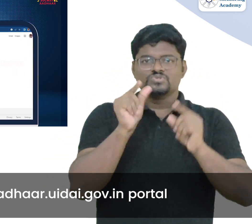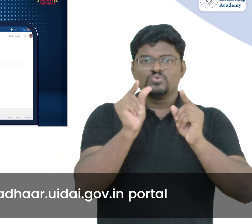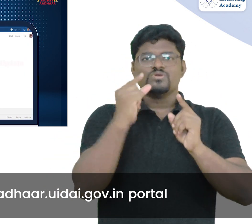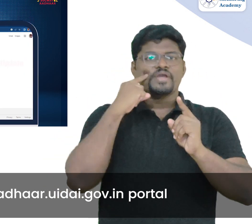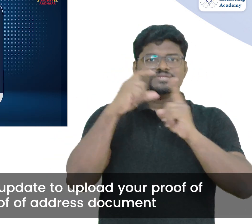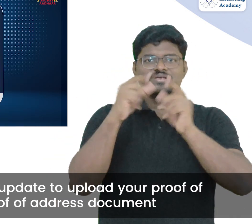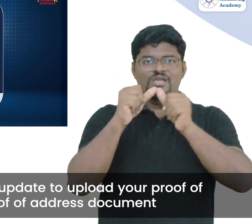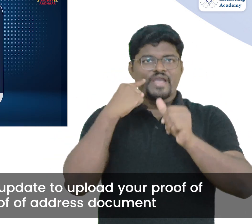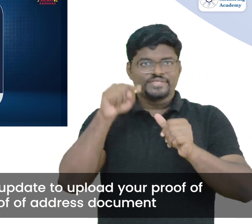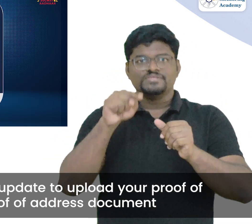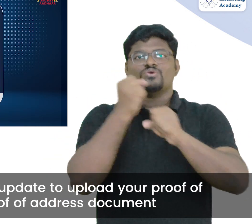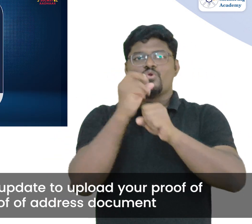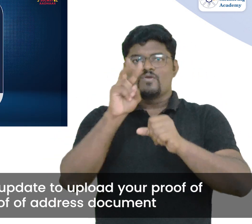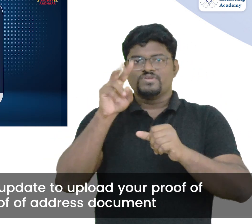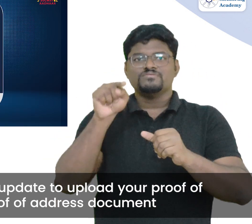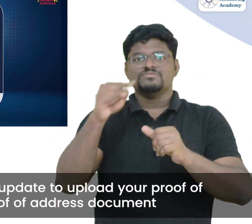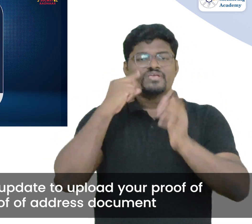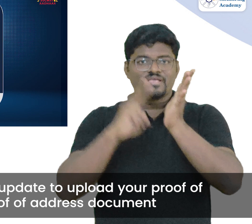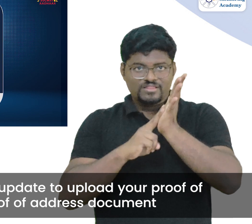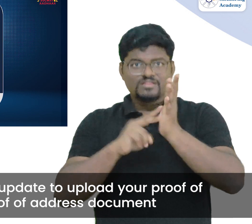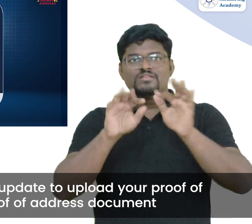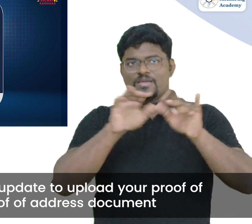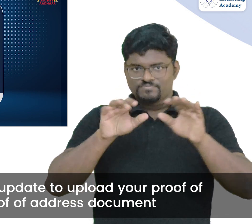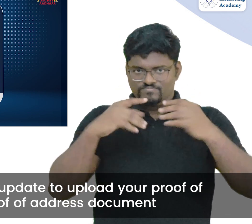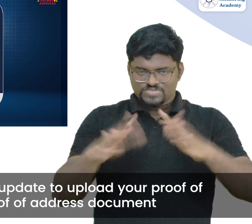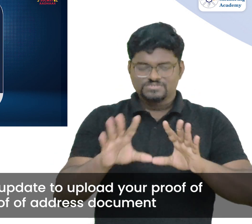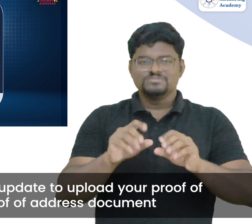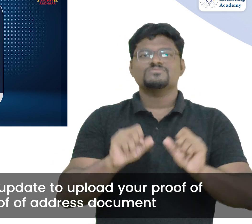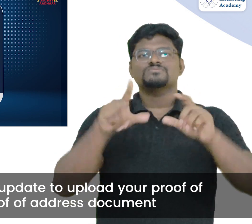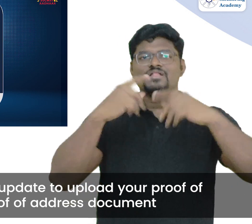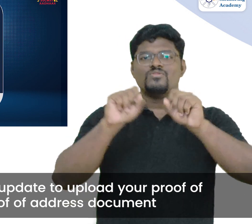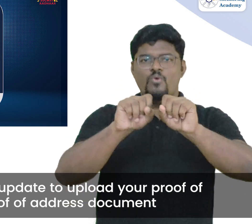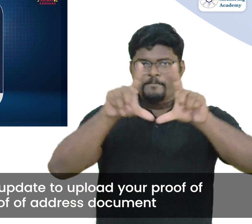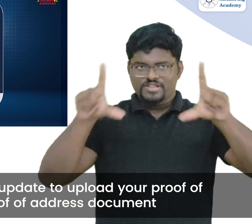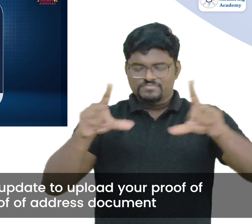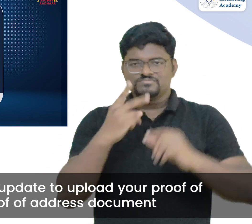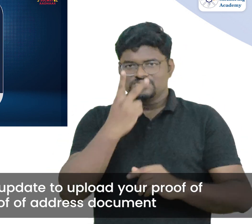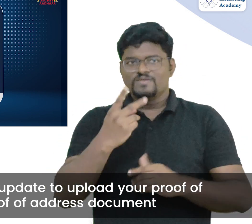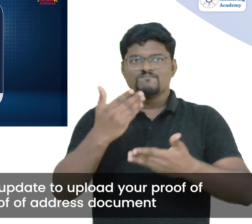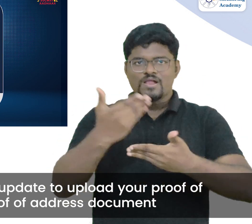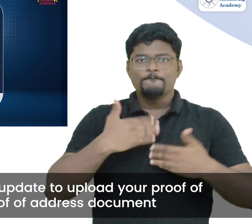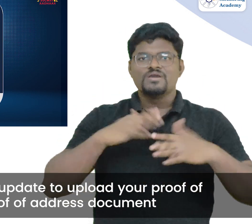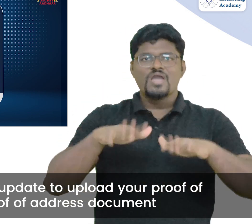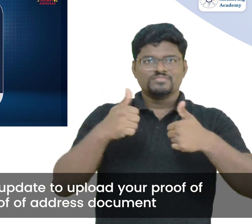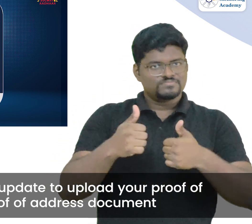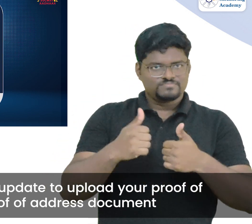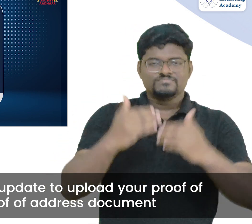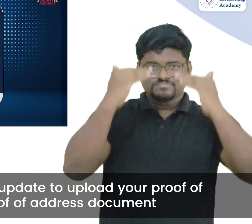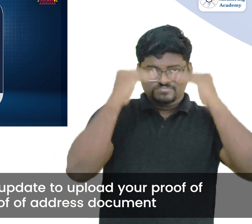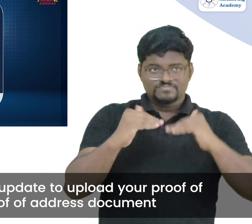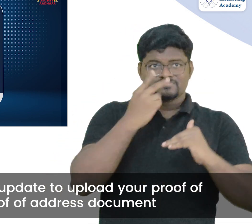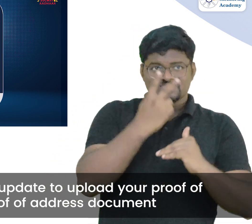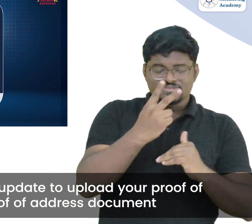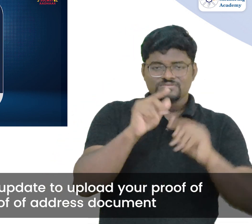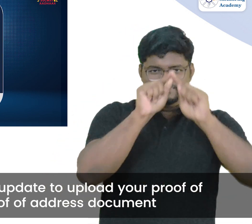myaadhaar.uidi.government.in portal. And click on Document Update to upload your proof of identity and proof of address document.